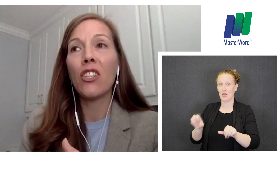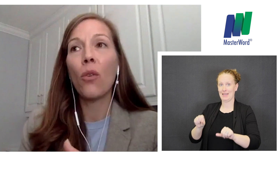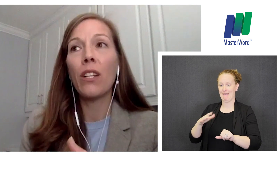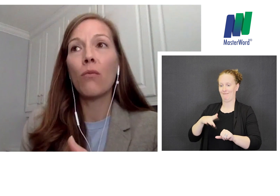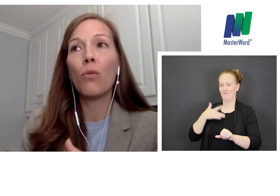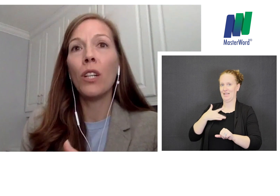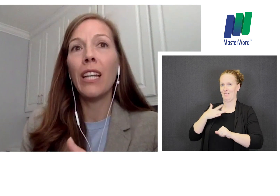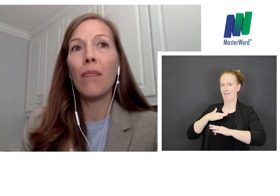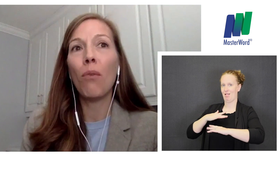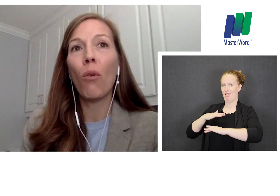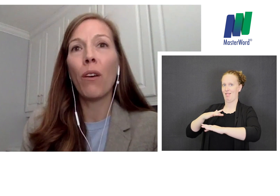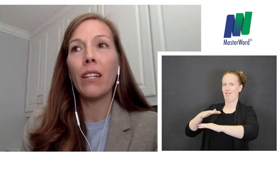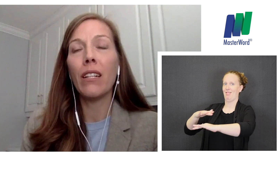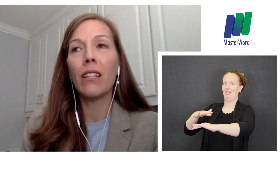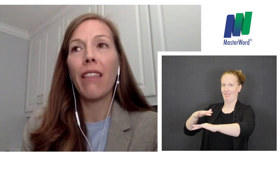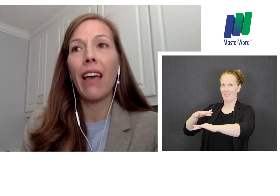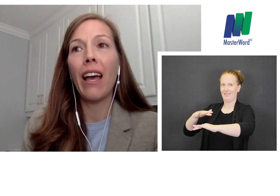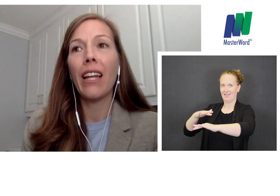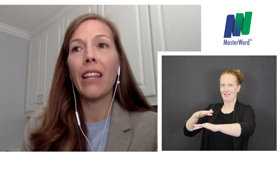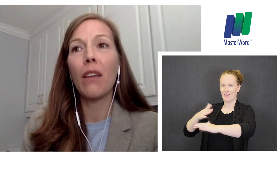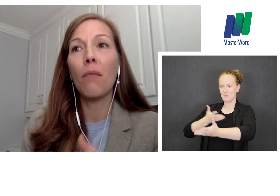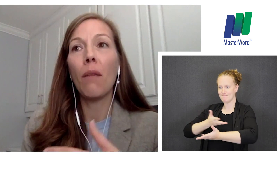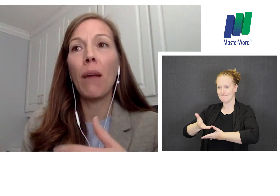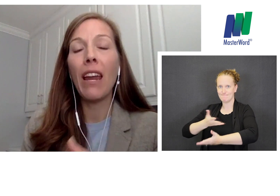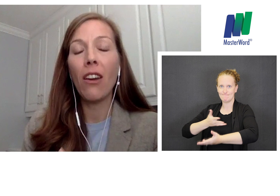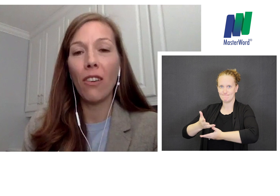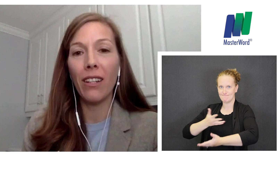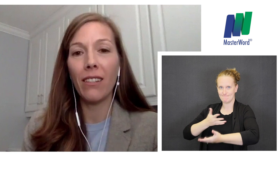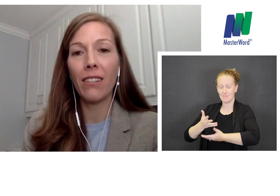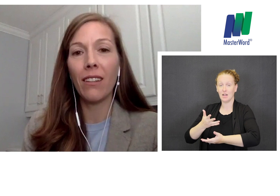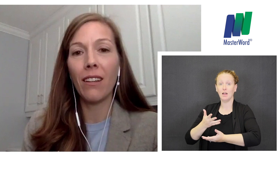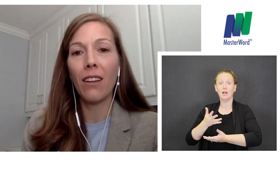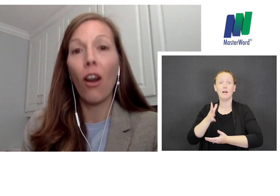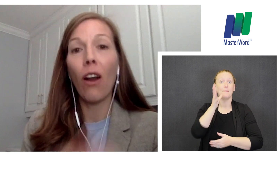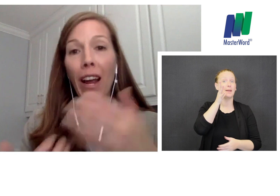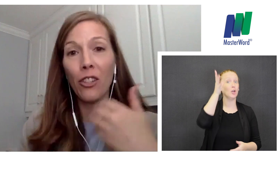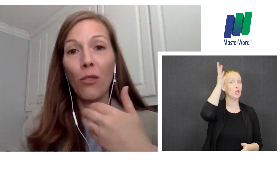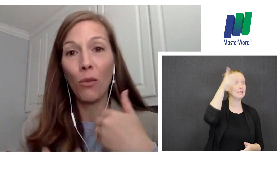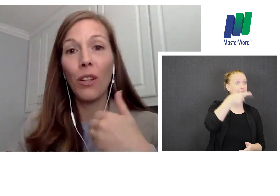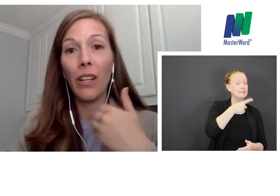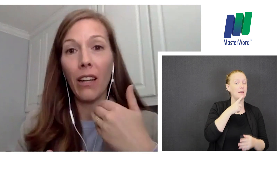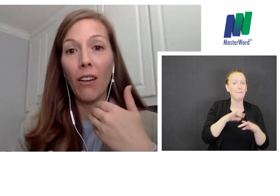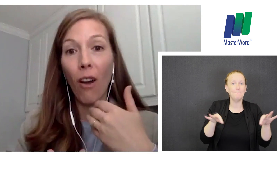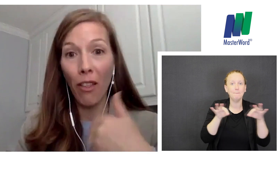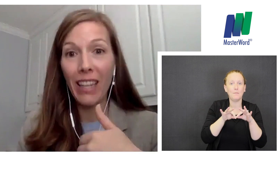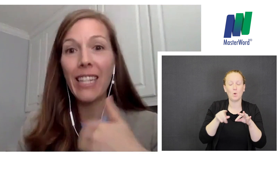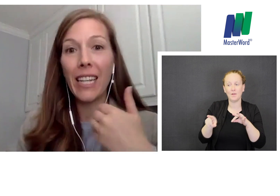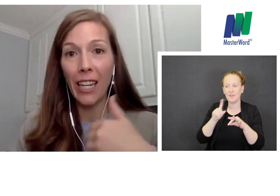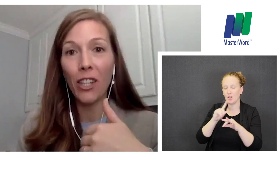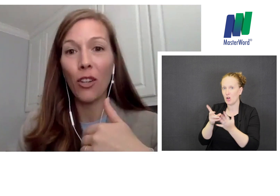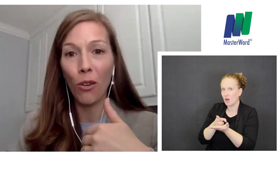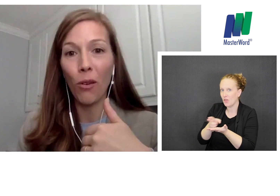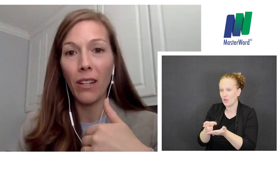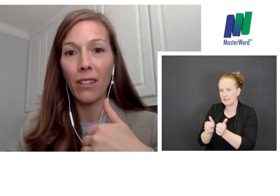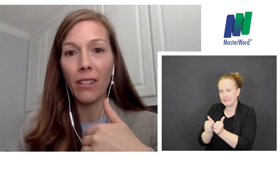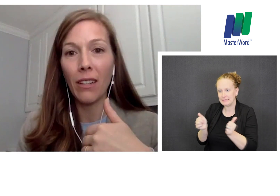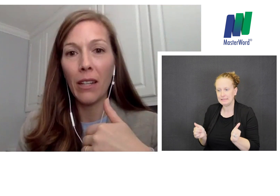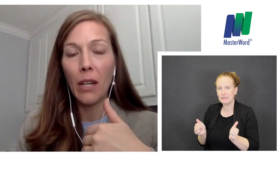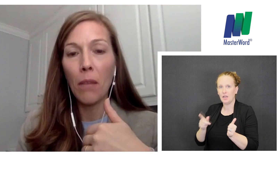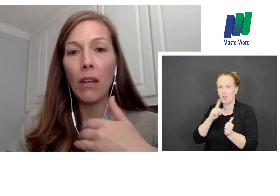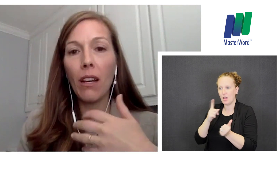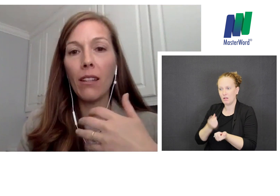And so it's really important that the parents are actually really authentic and